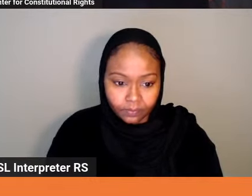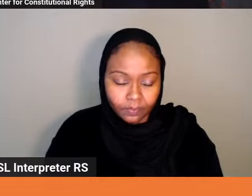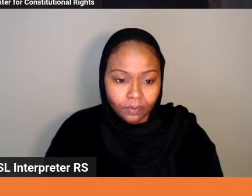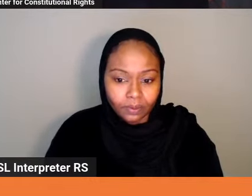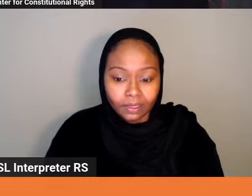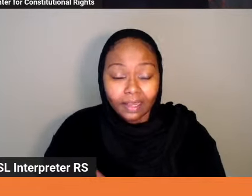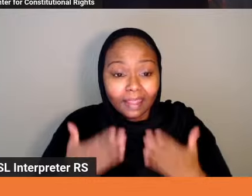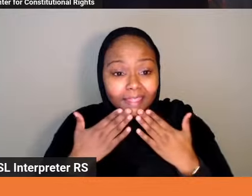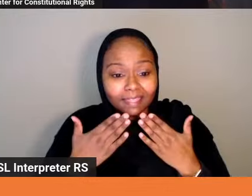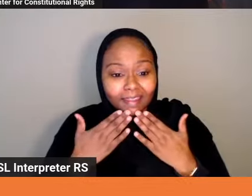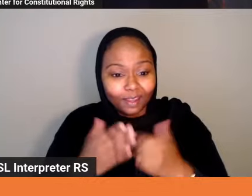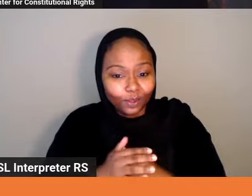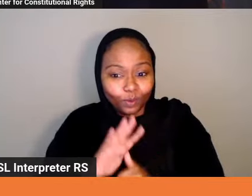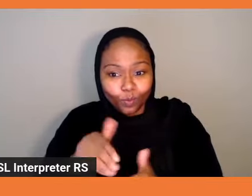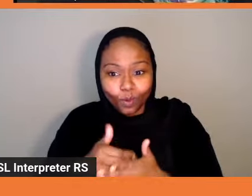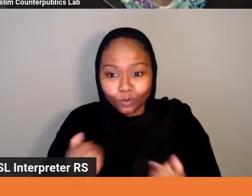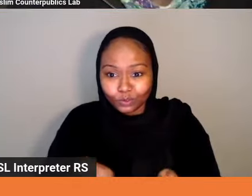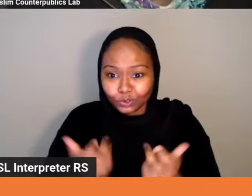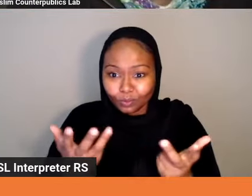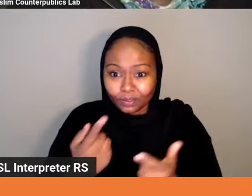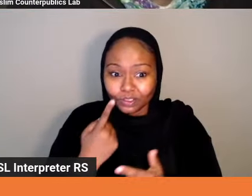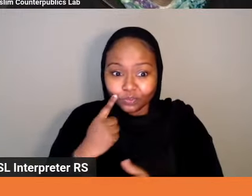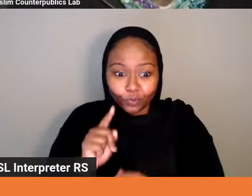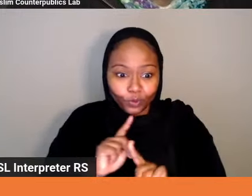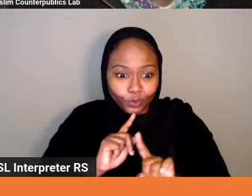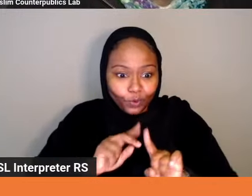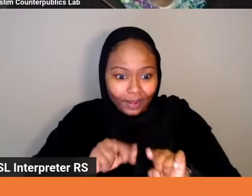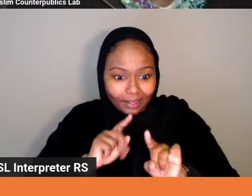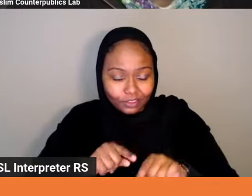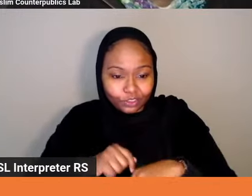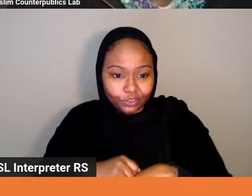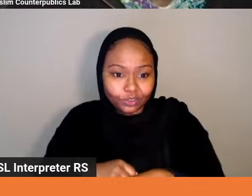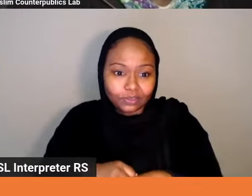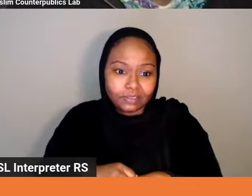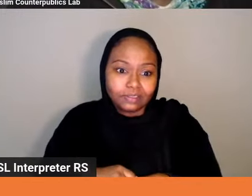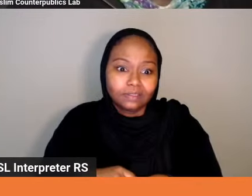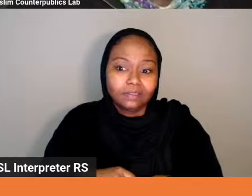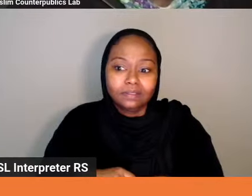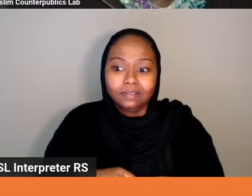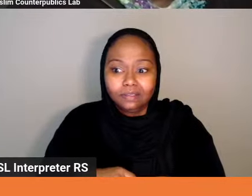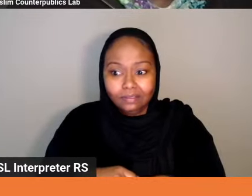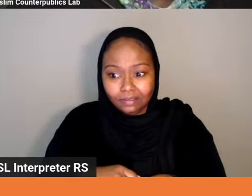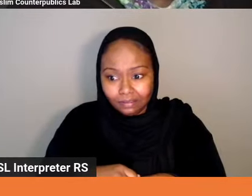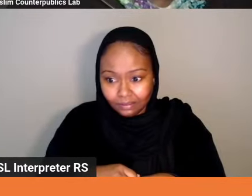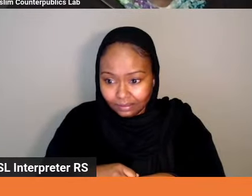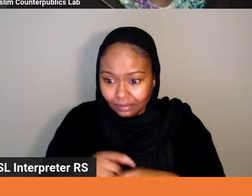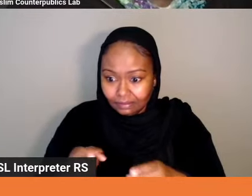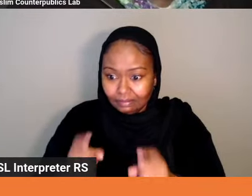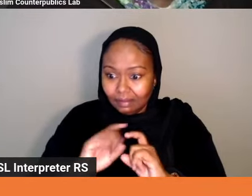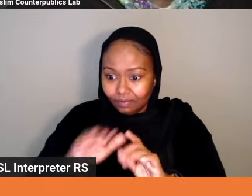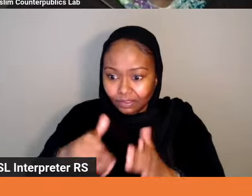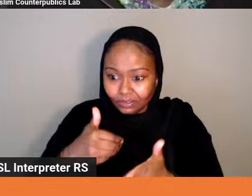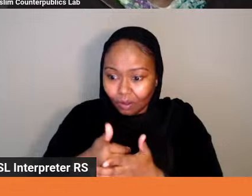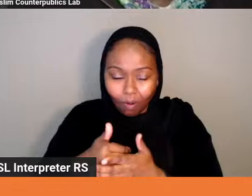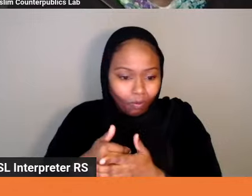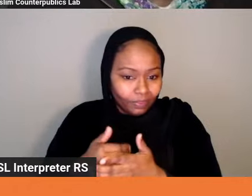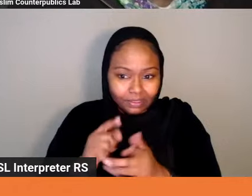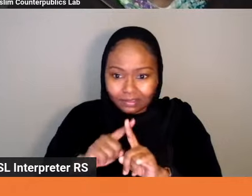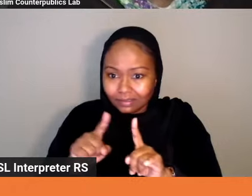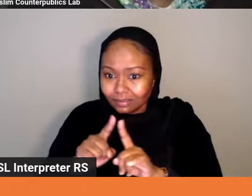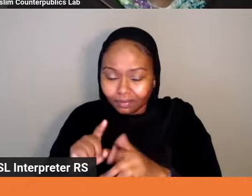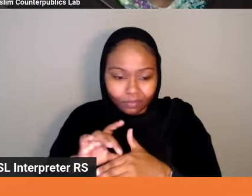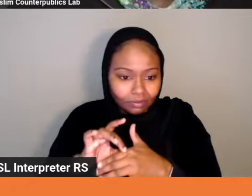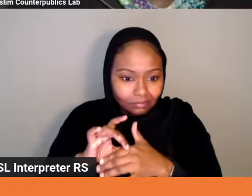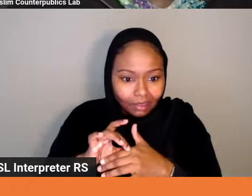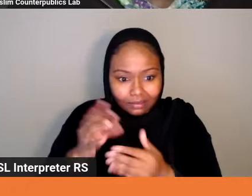Thank you all so much for your answers and giving us all this context from which to understand